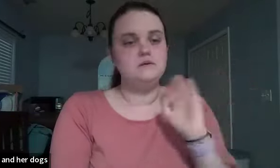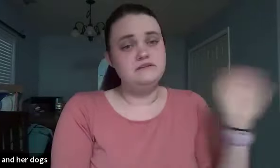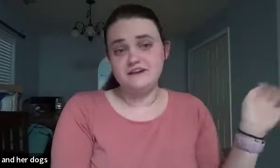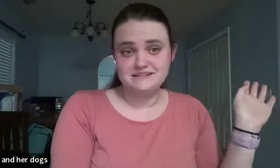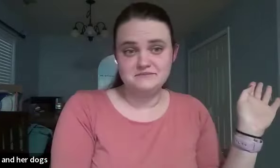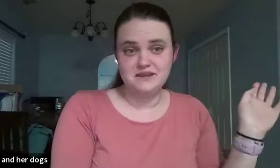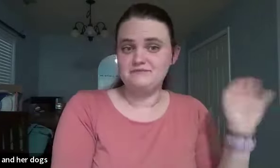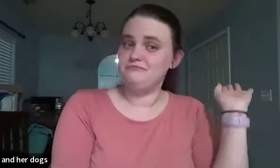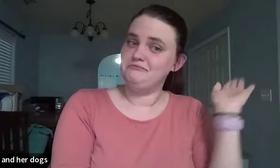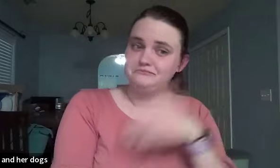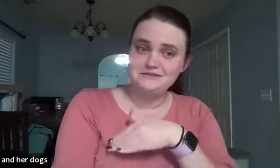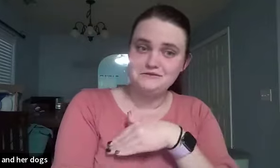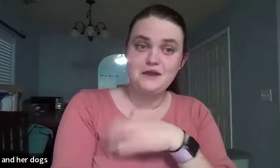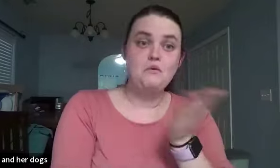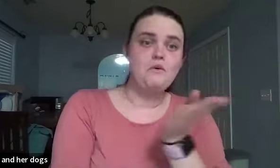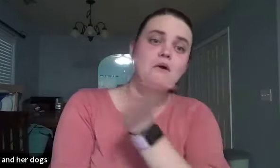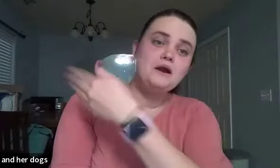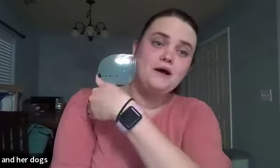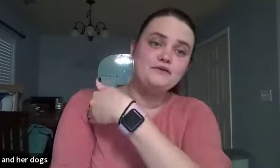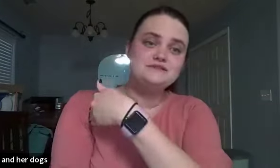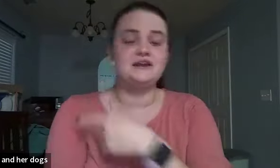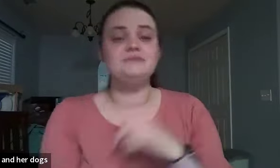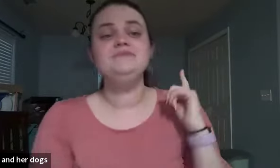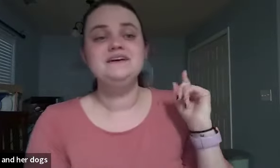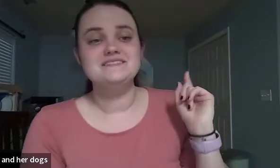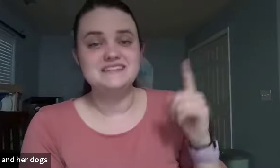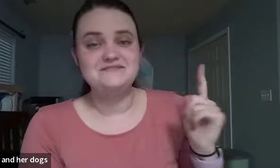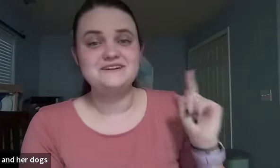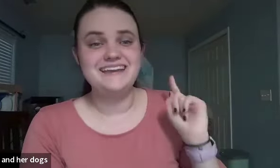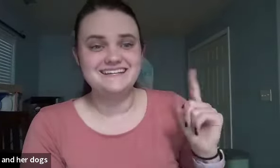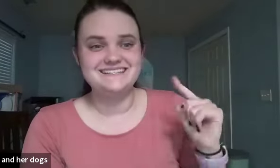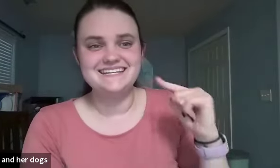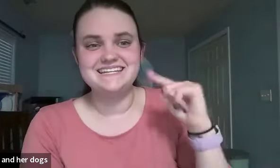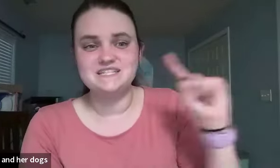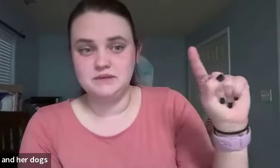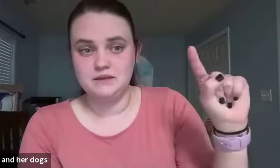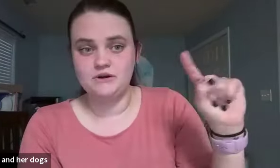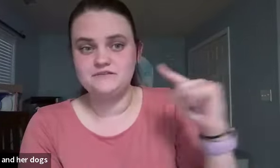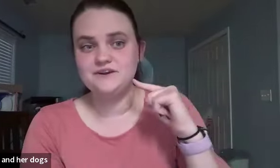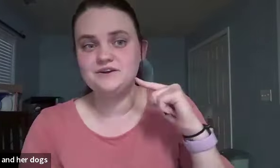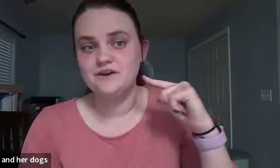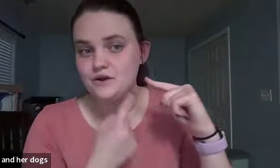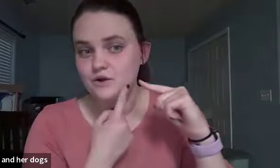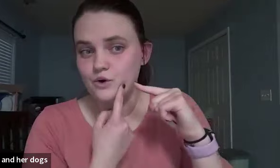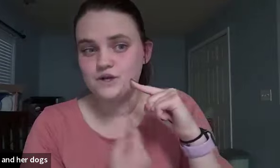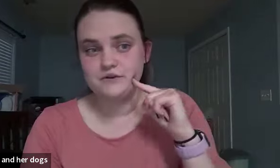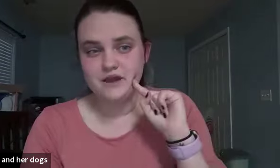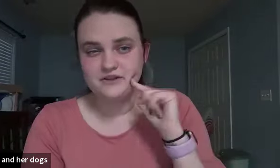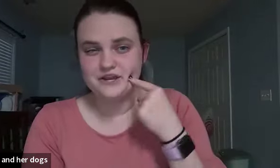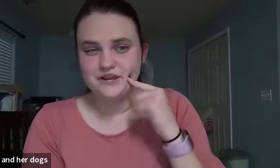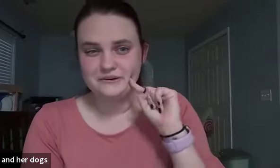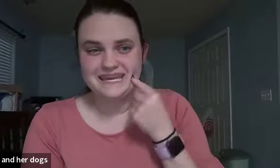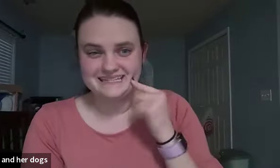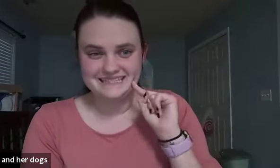We've not seen them yet. That's okay. We'll worry about those later. The sign for candy is going to be a pointer finger, corner of your mouth. You're going to go